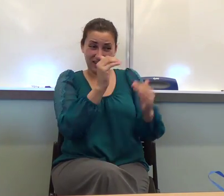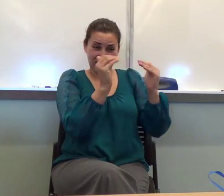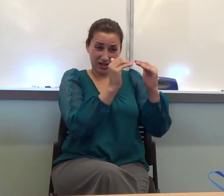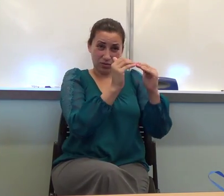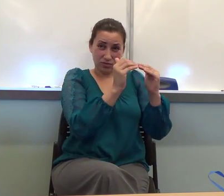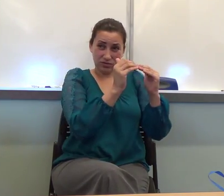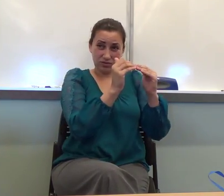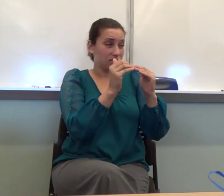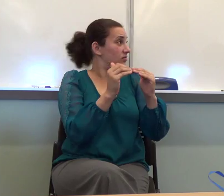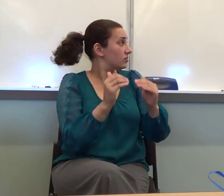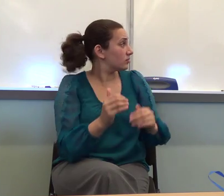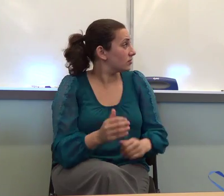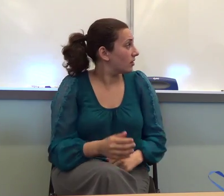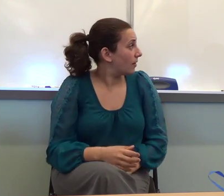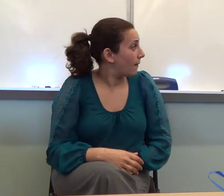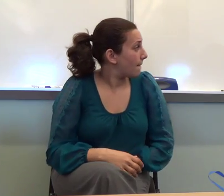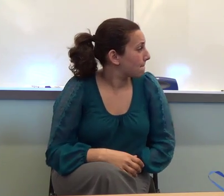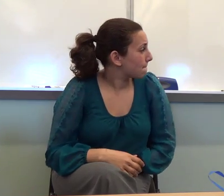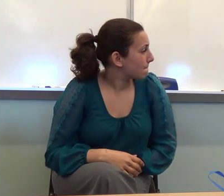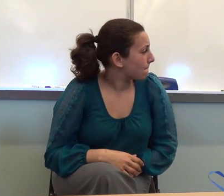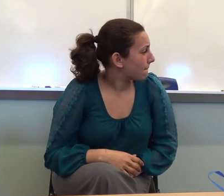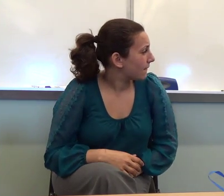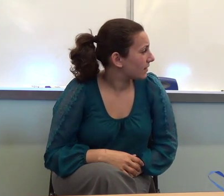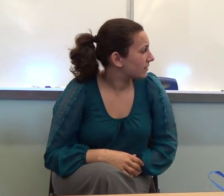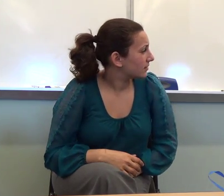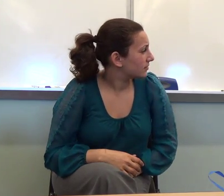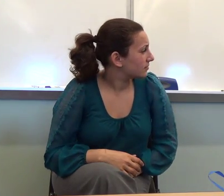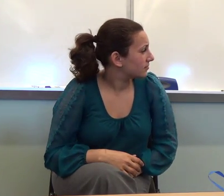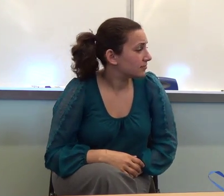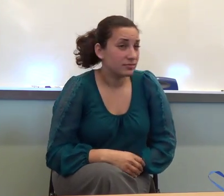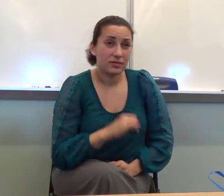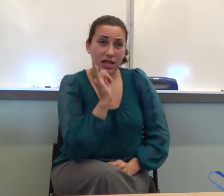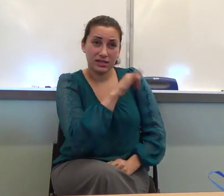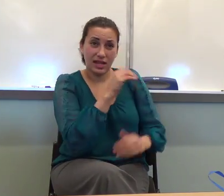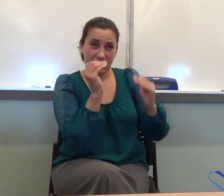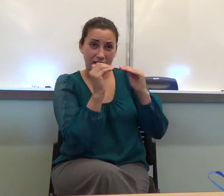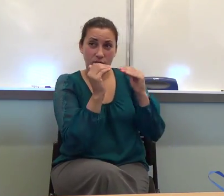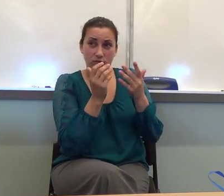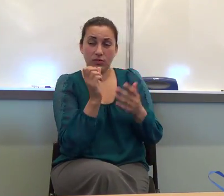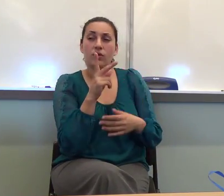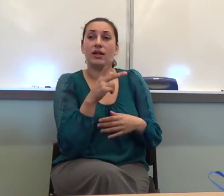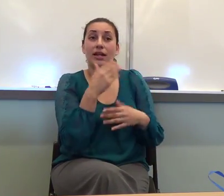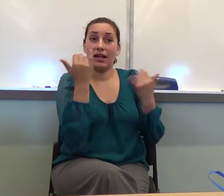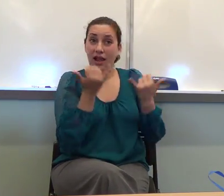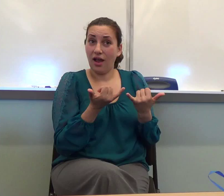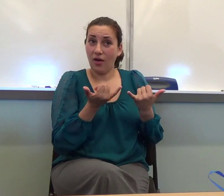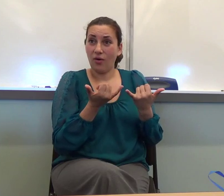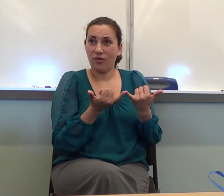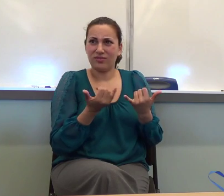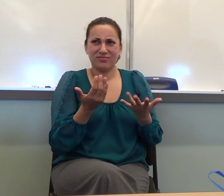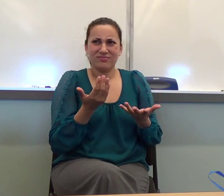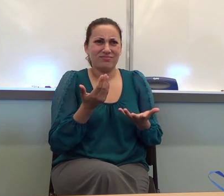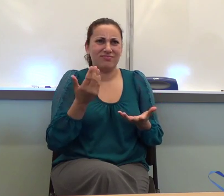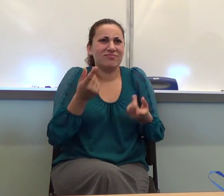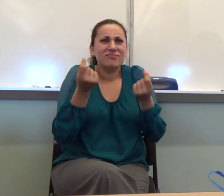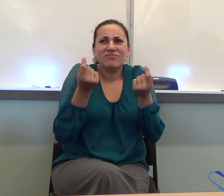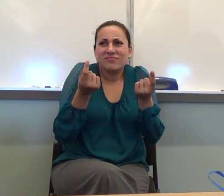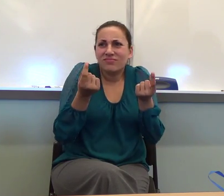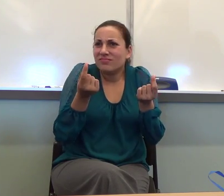10 proportional to 5 1/2? Okay, now there goes all our intuition about proportions and ratios,